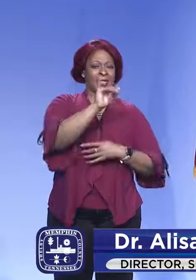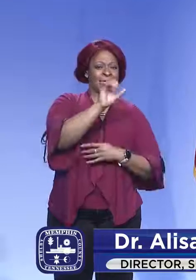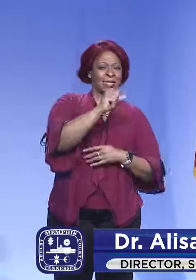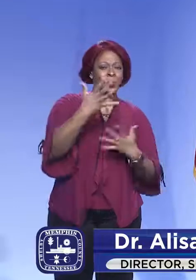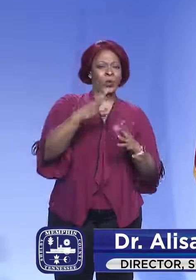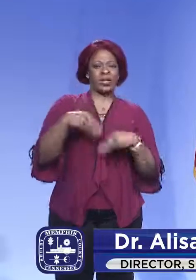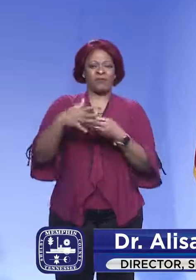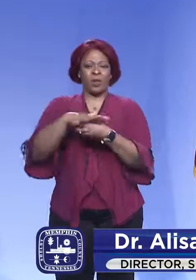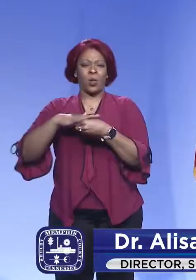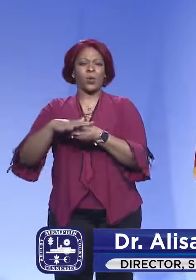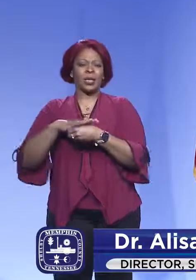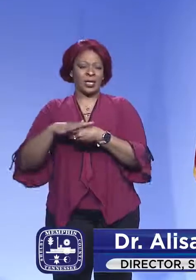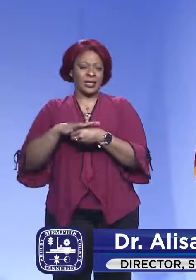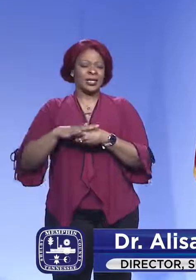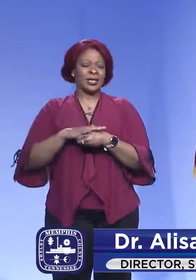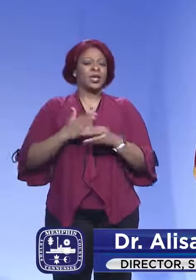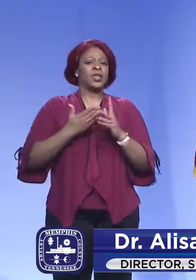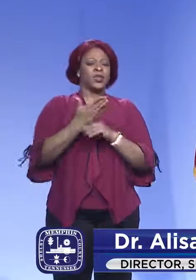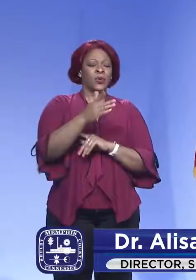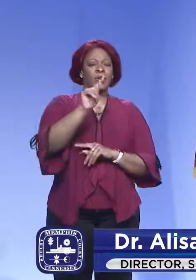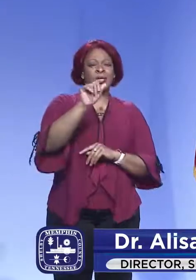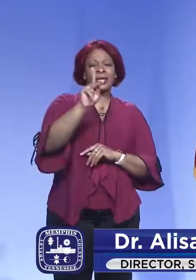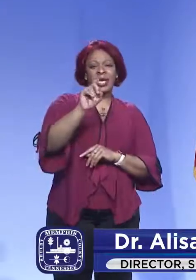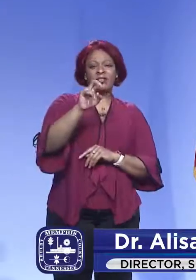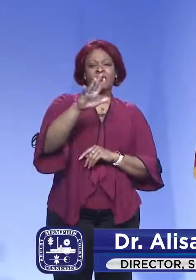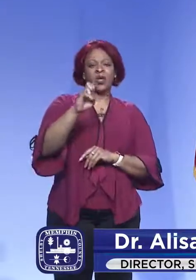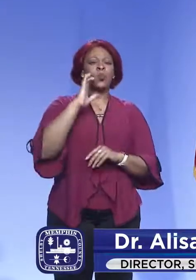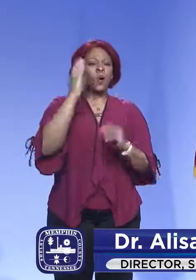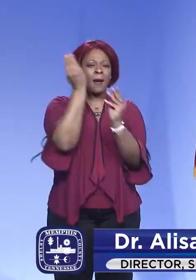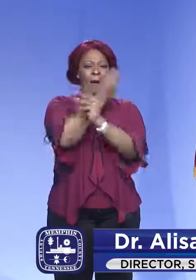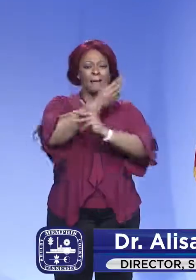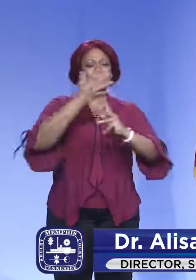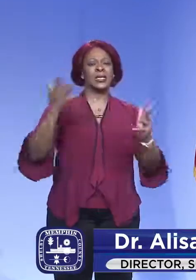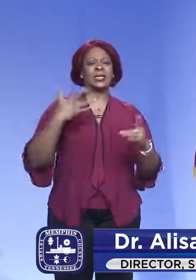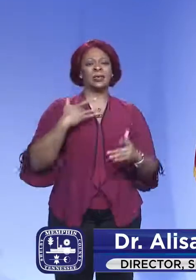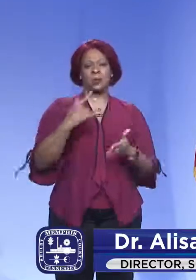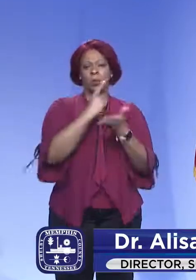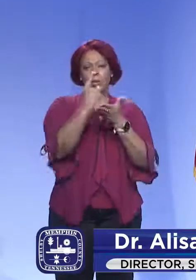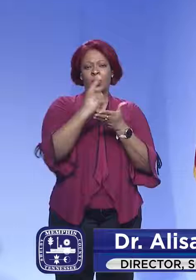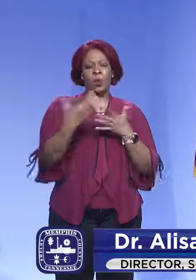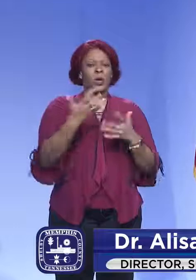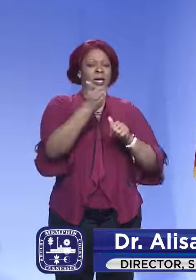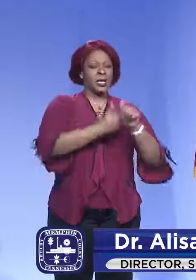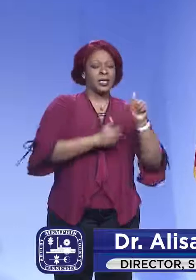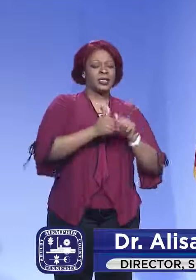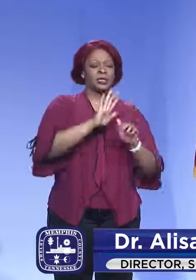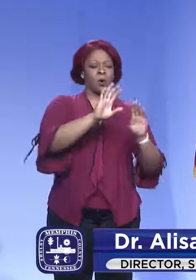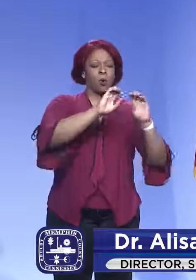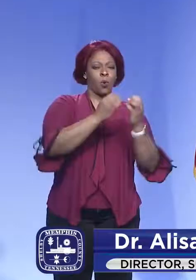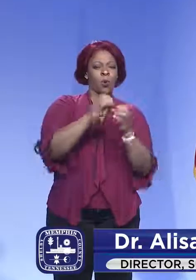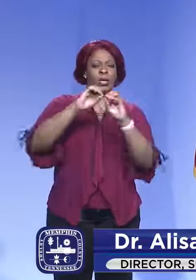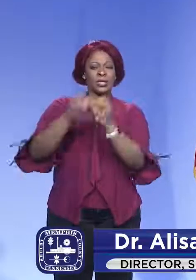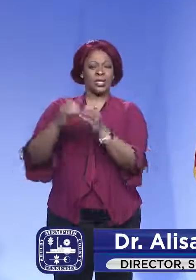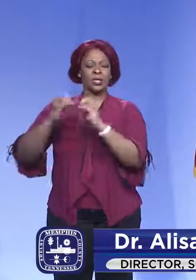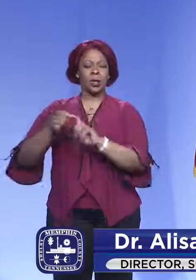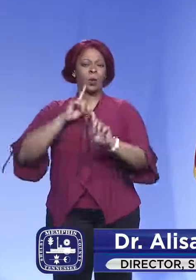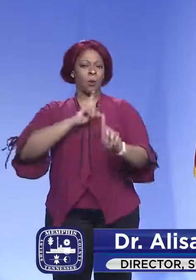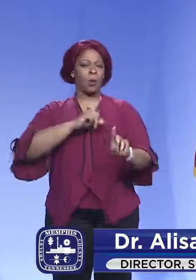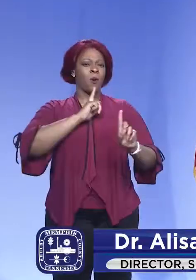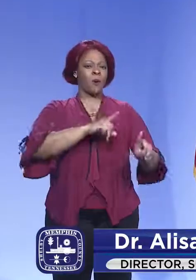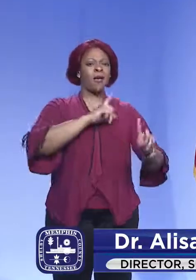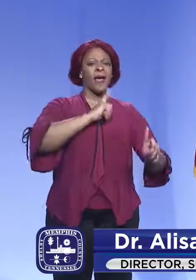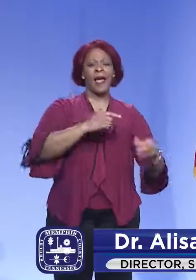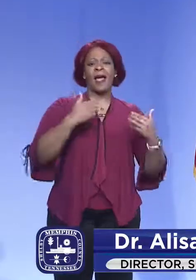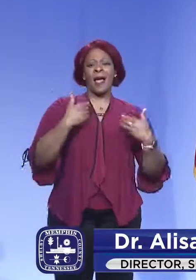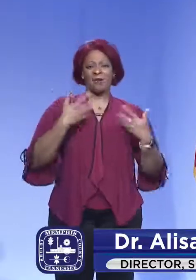given locally. Through the task force, we will give updates weekly on what each organization is reporting as